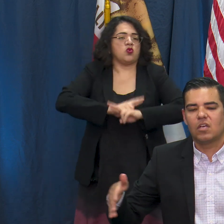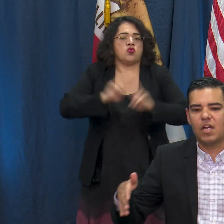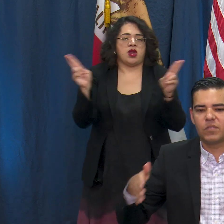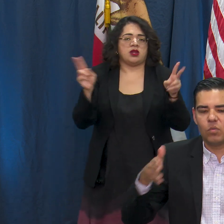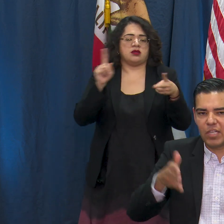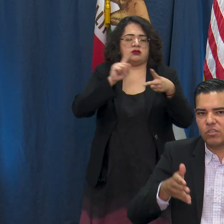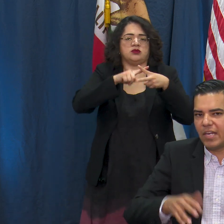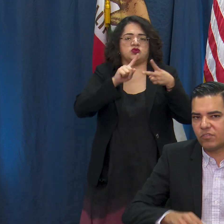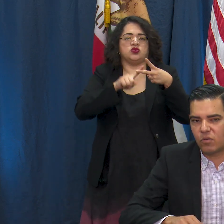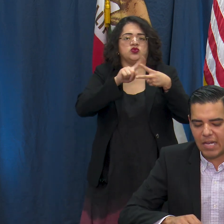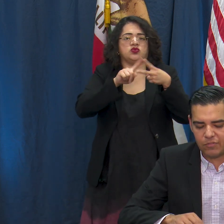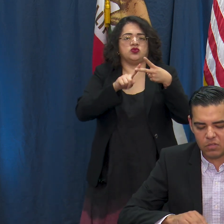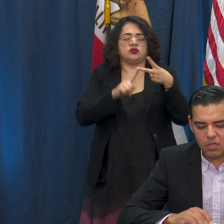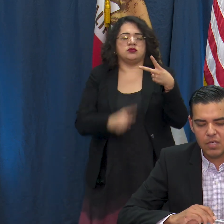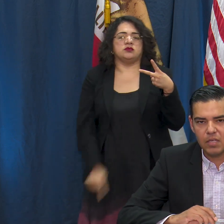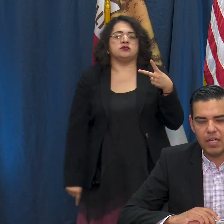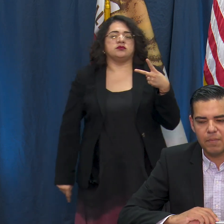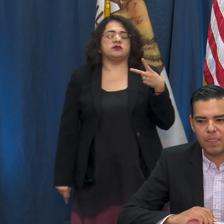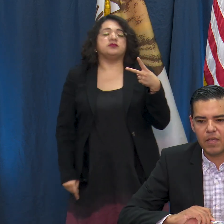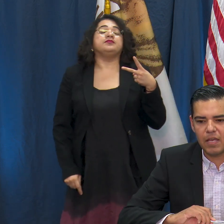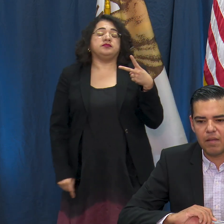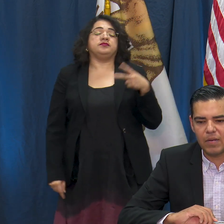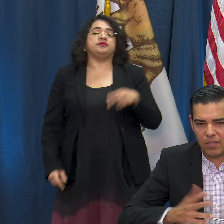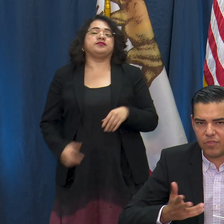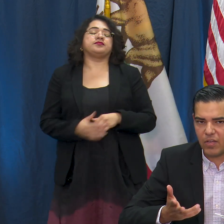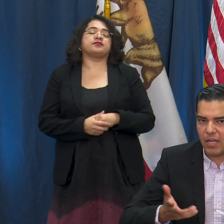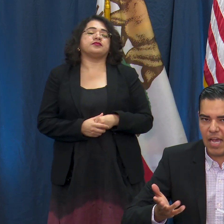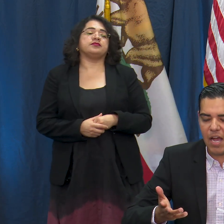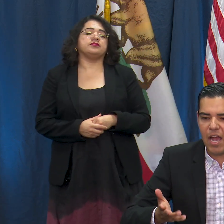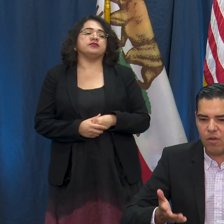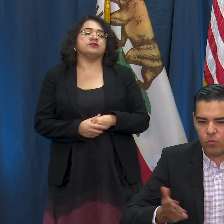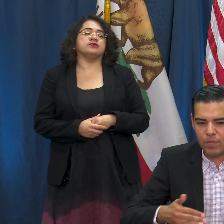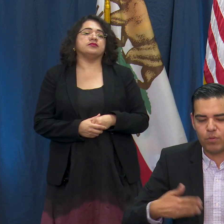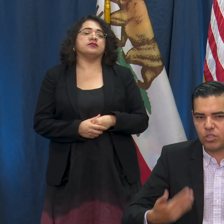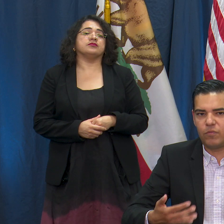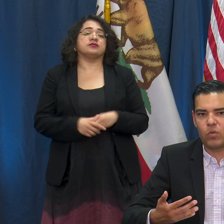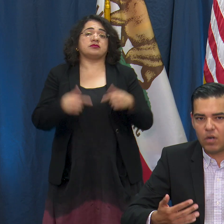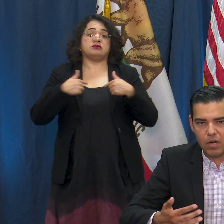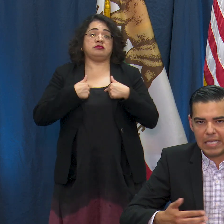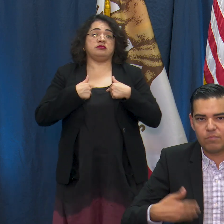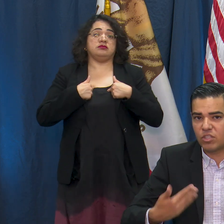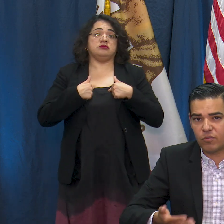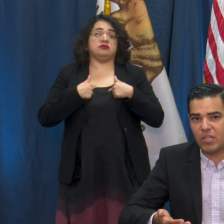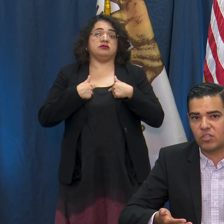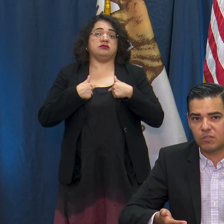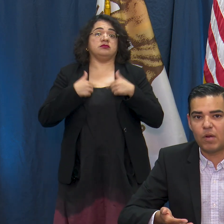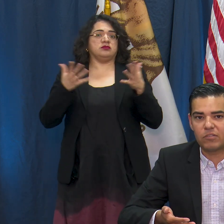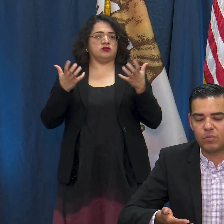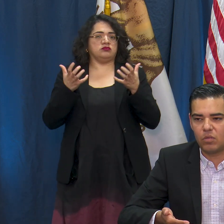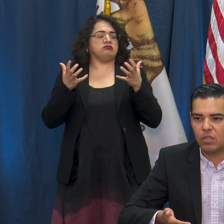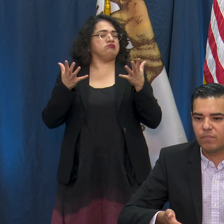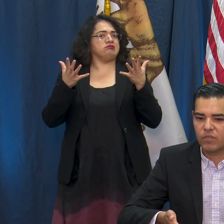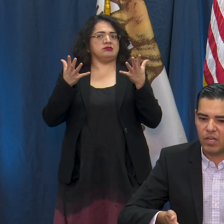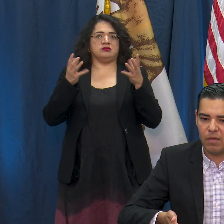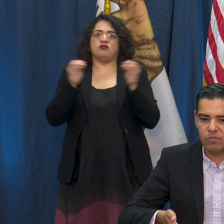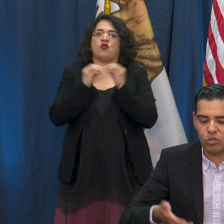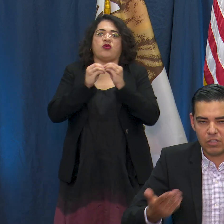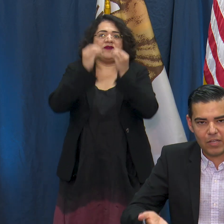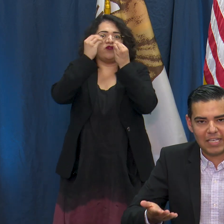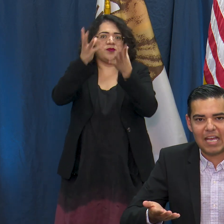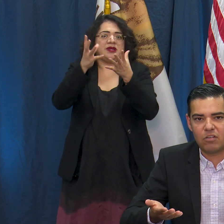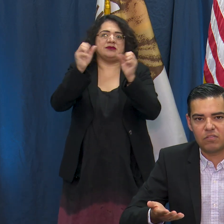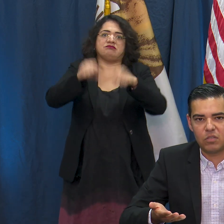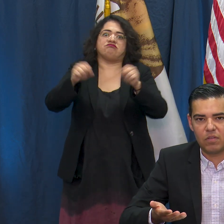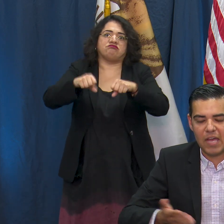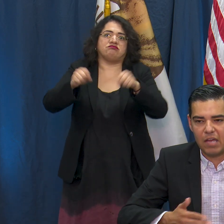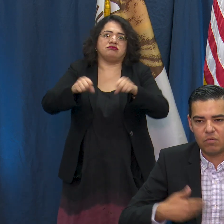released. So we'll get you that answer right after. But we've been pushing for as much information as possible. Certainly